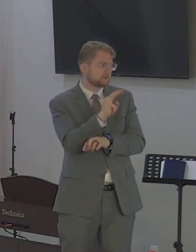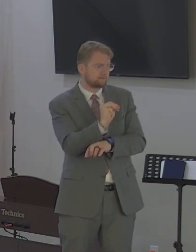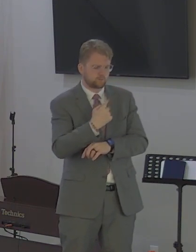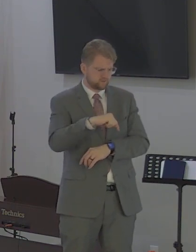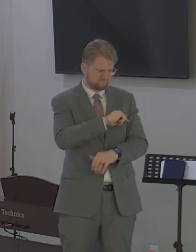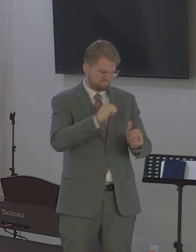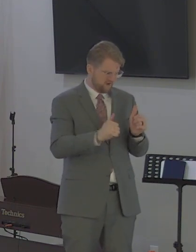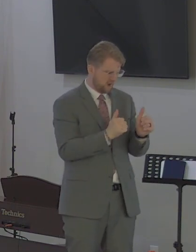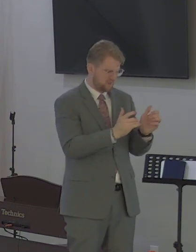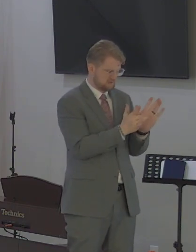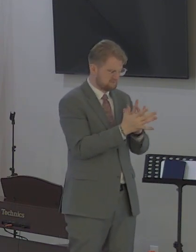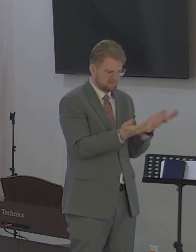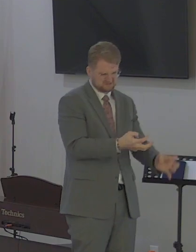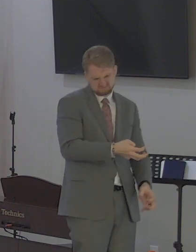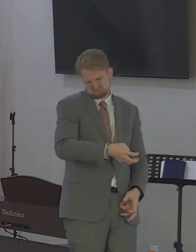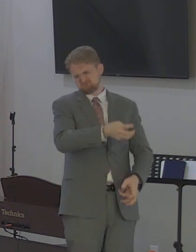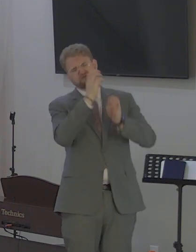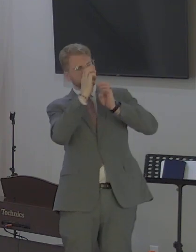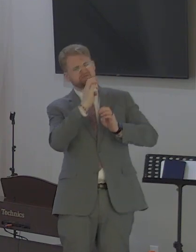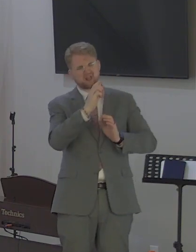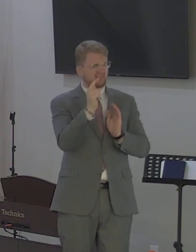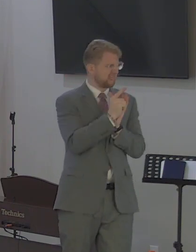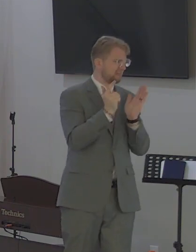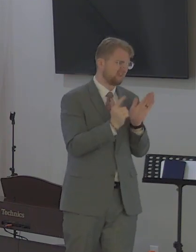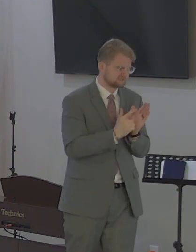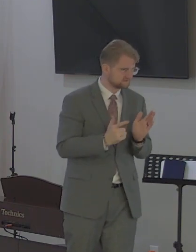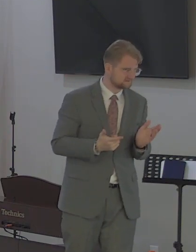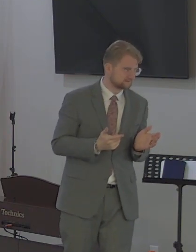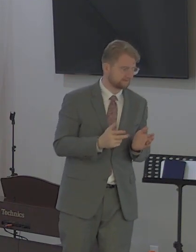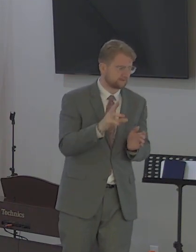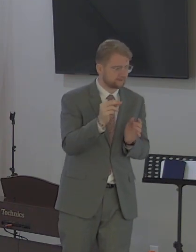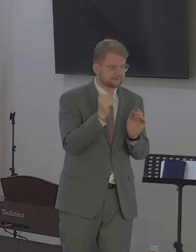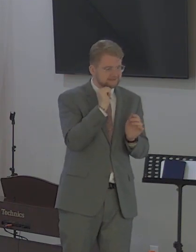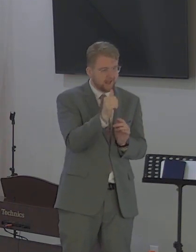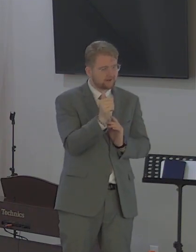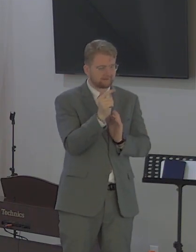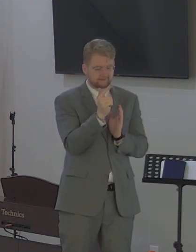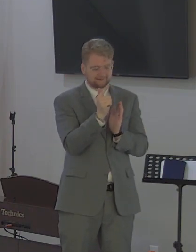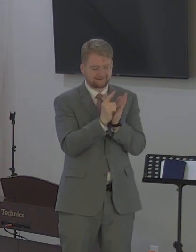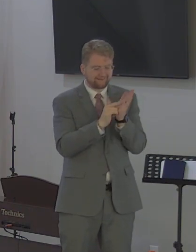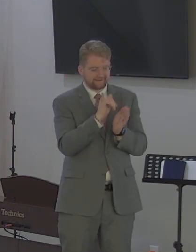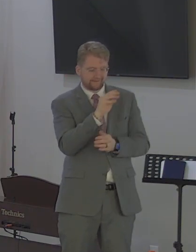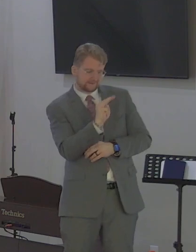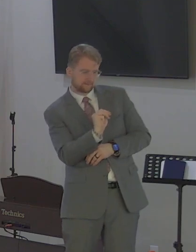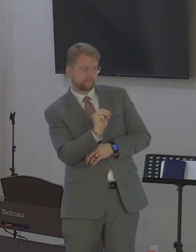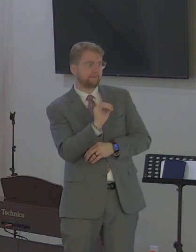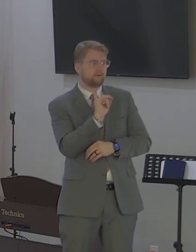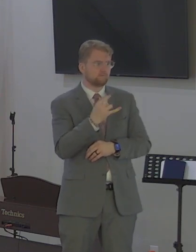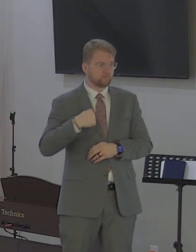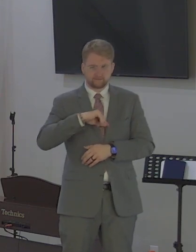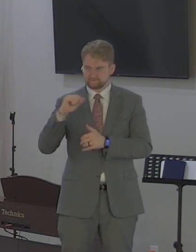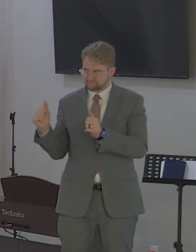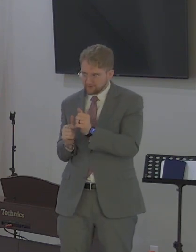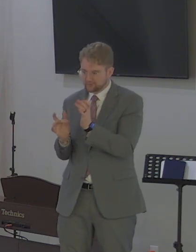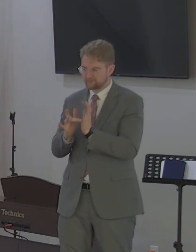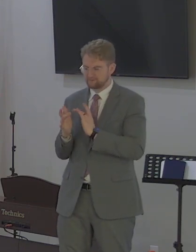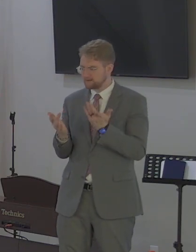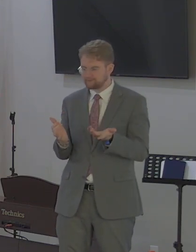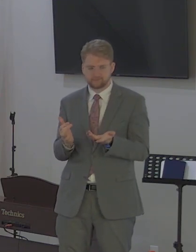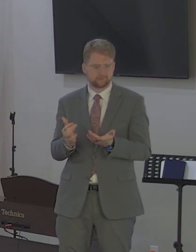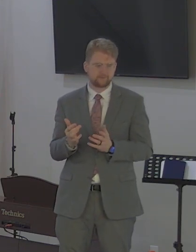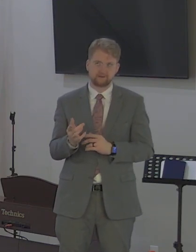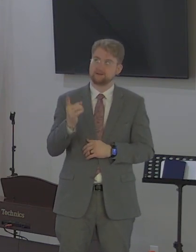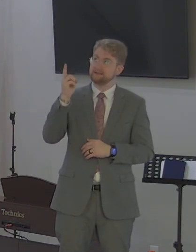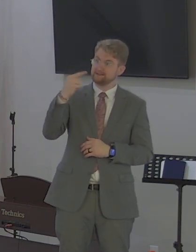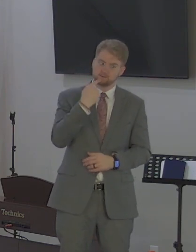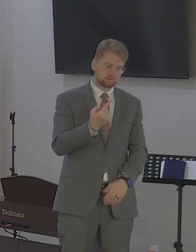not legalism that we follow the Word of God. It's not legalism that God tells us not to lie. It's not legalism that God wants us